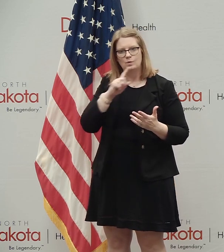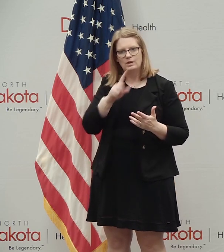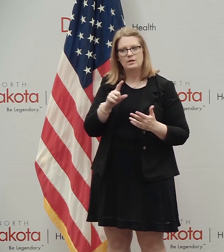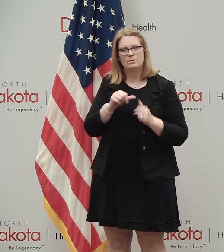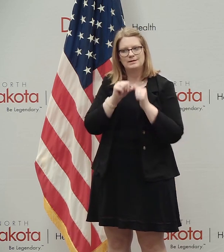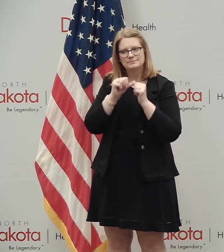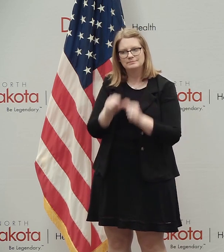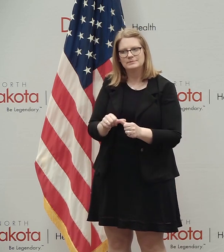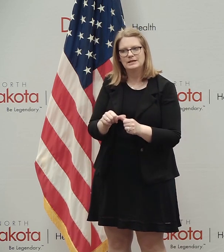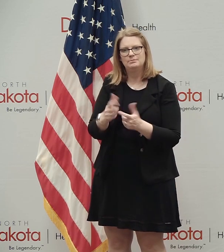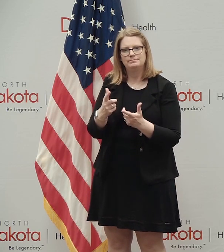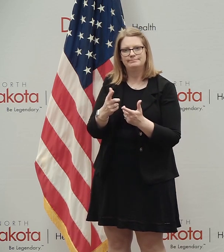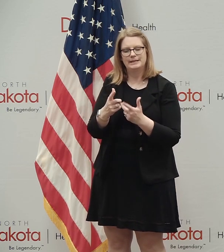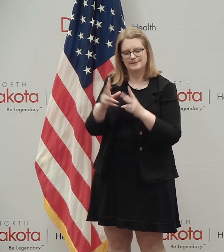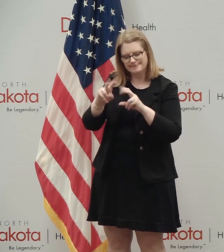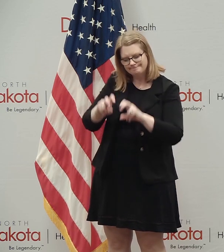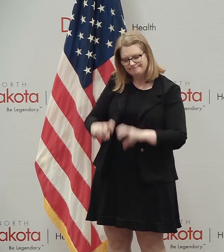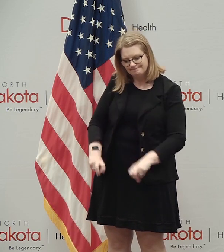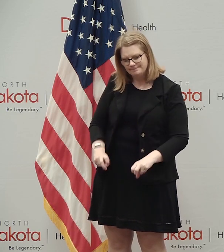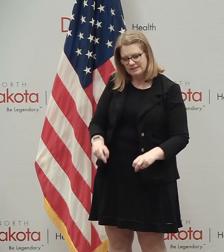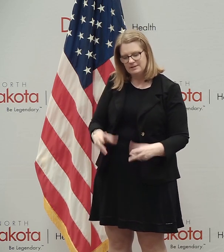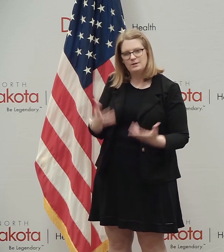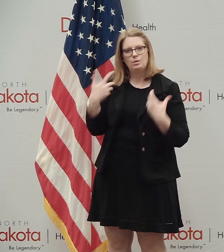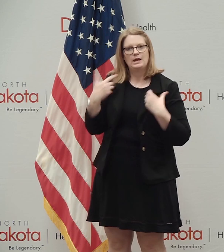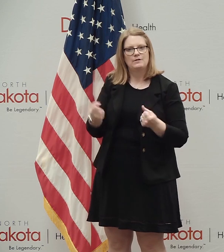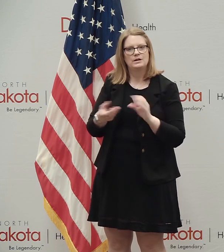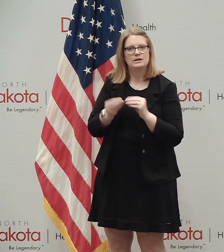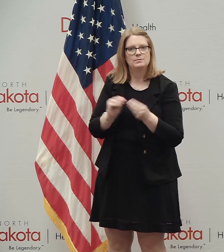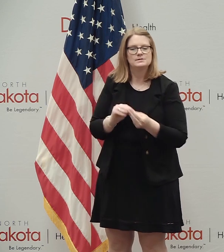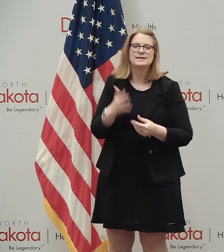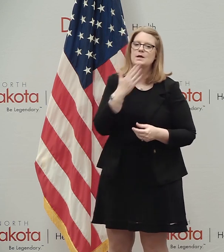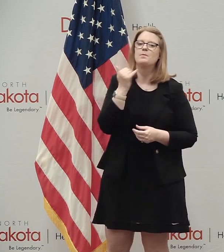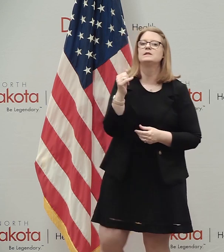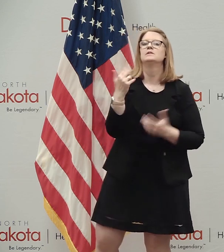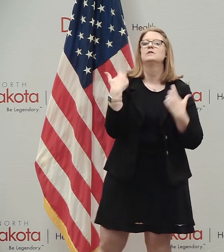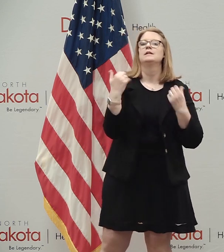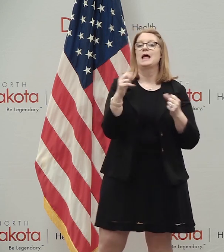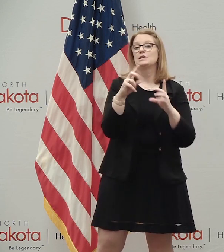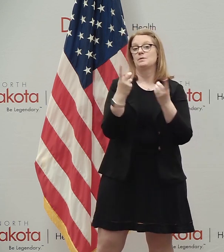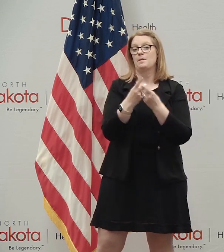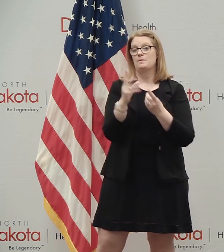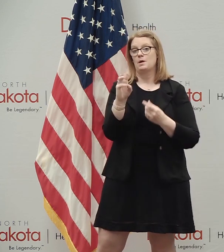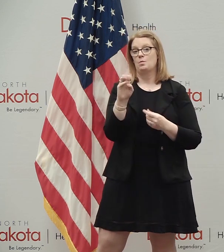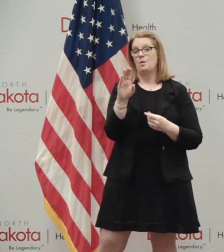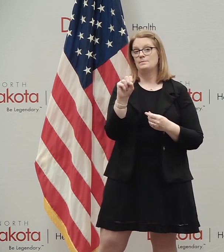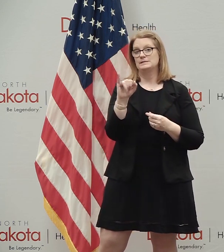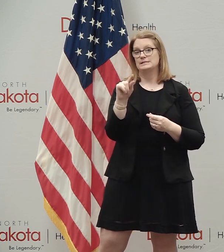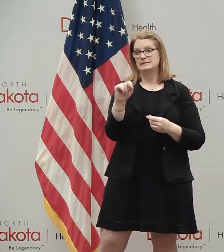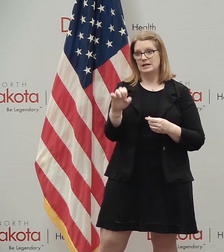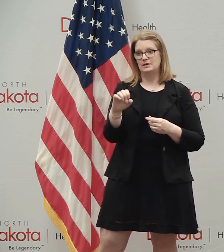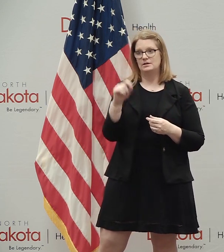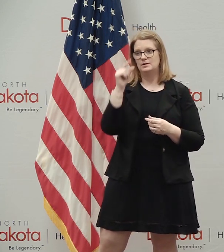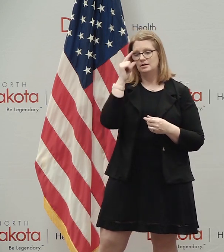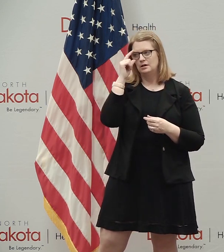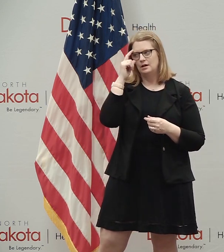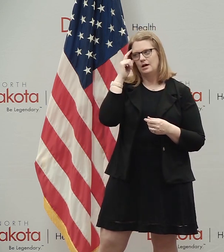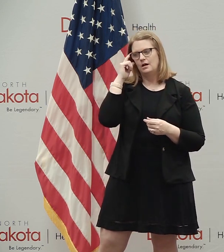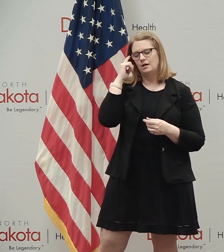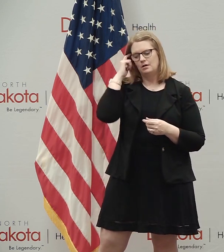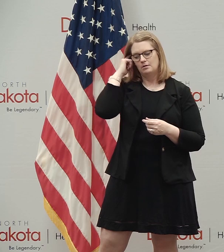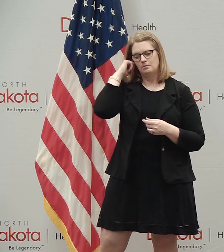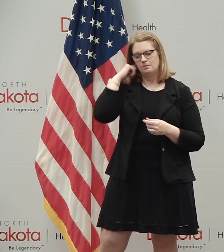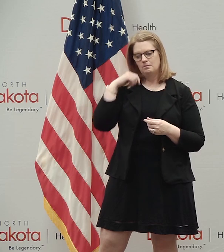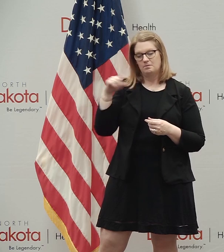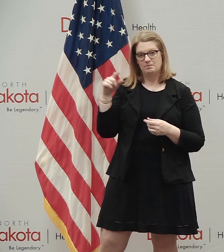those recovery numbers. The best data that you can get is from our health department website in terms of the recoveries, but as they work through